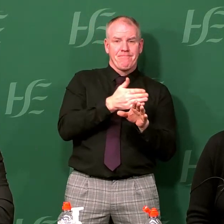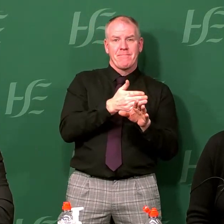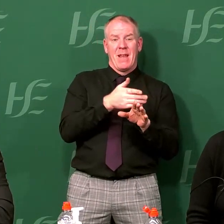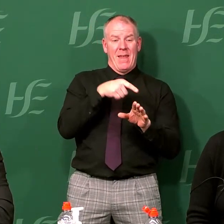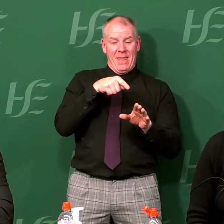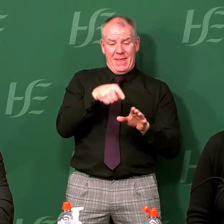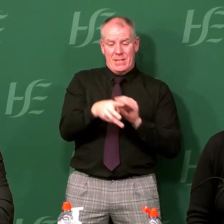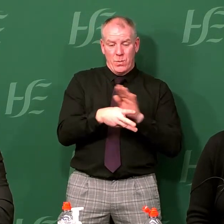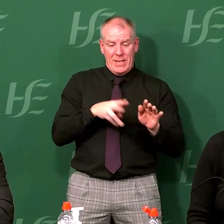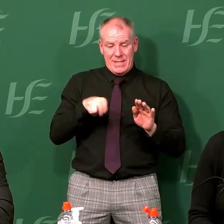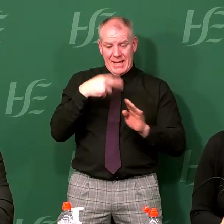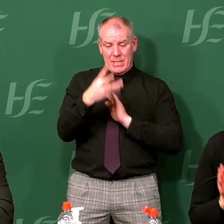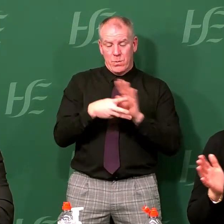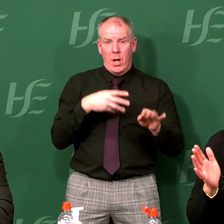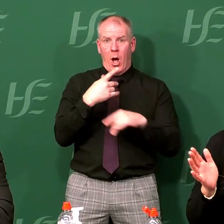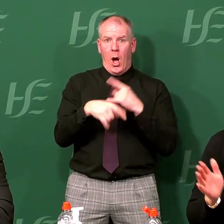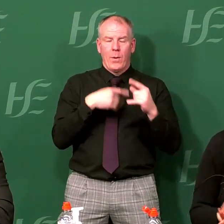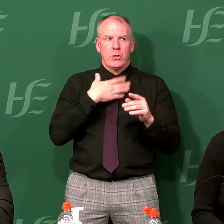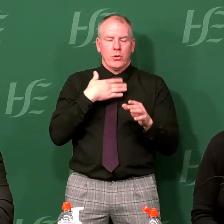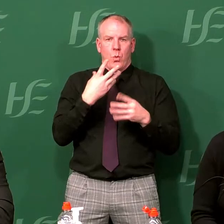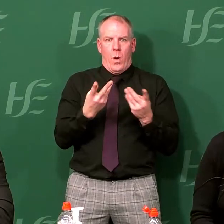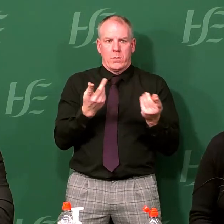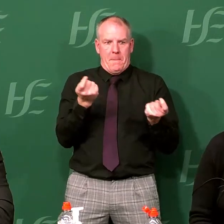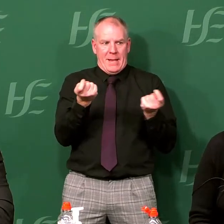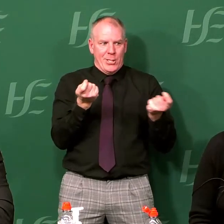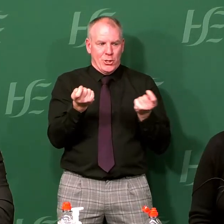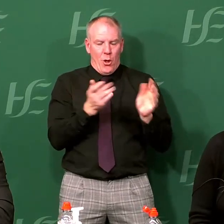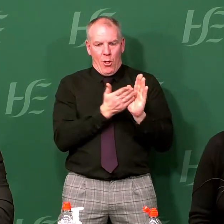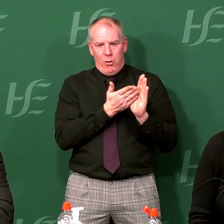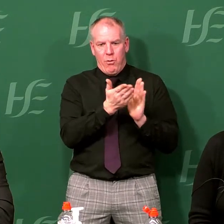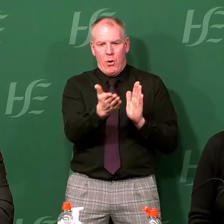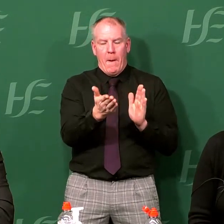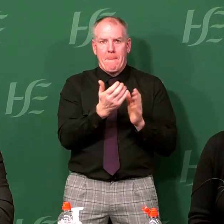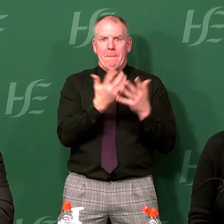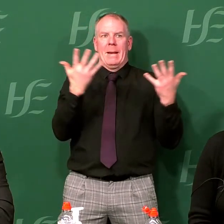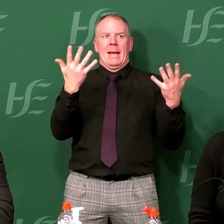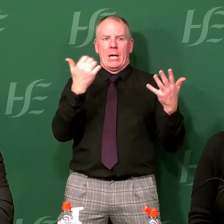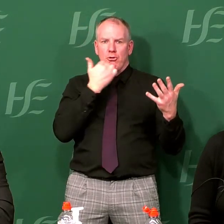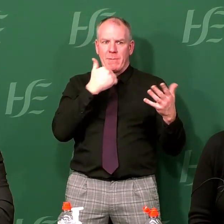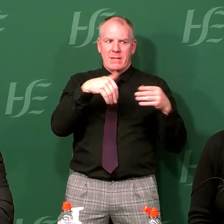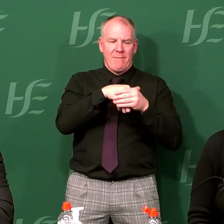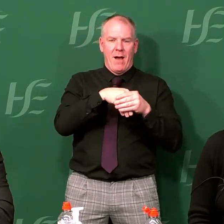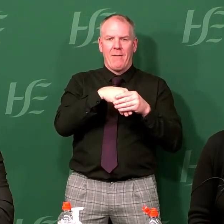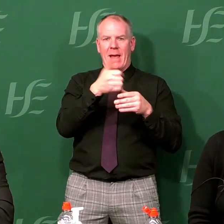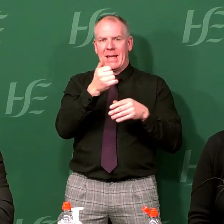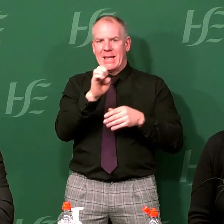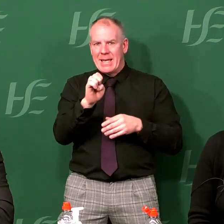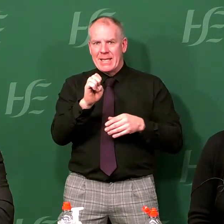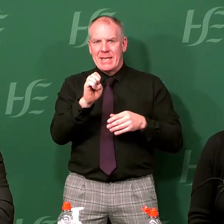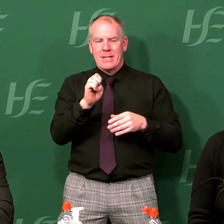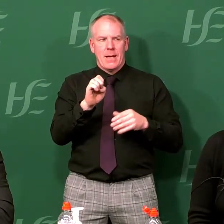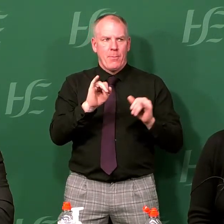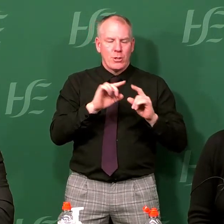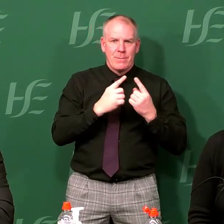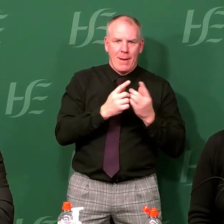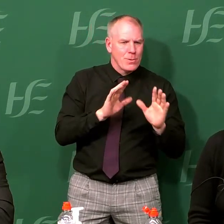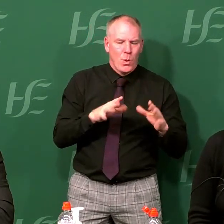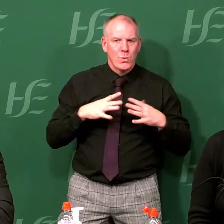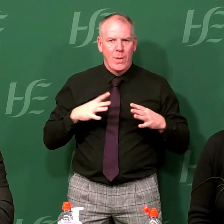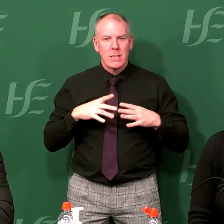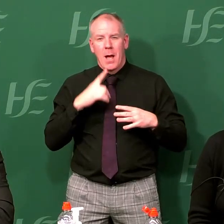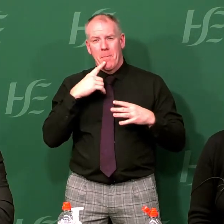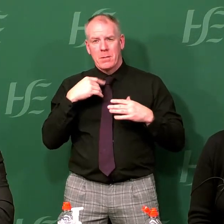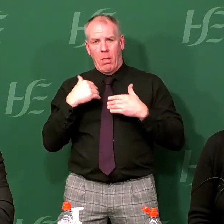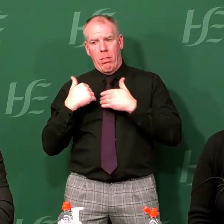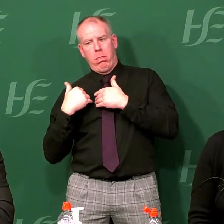there are always weeks where we're just trying to keep things going and not have huge numbers in our EDs, etc. The reality is, though, that the burden